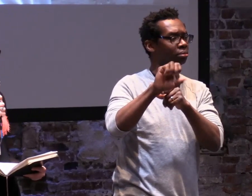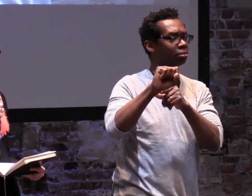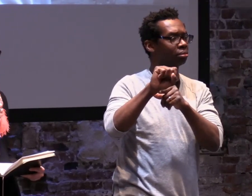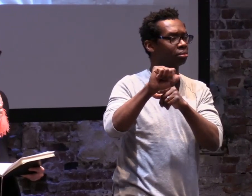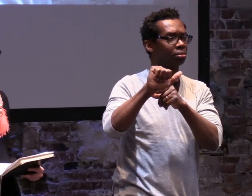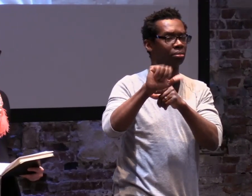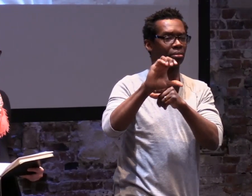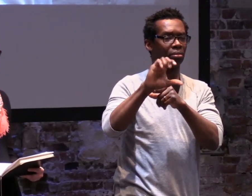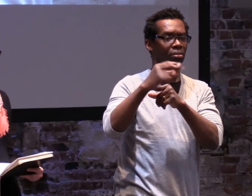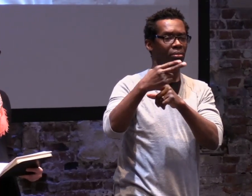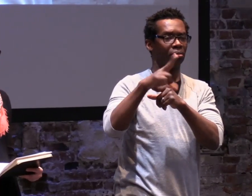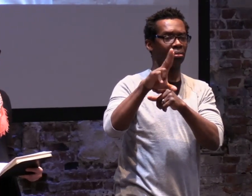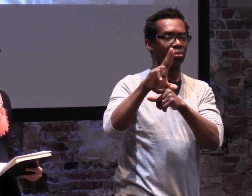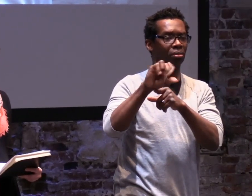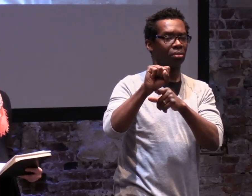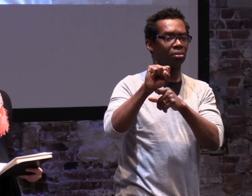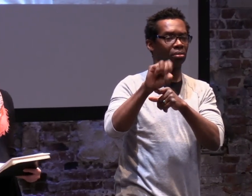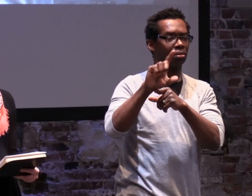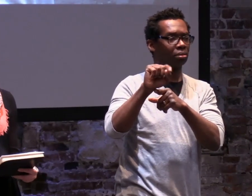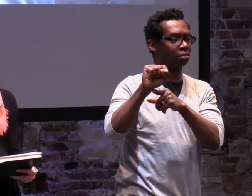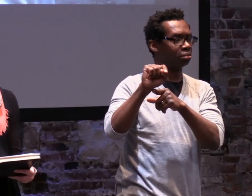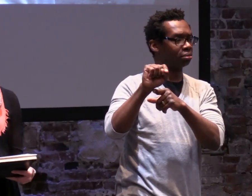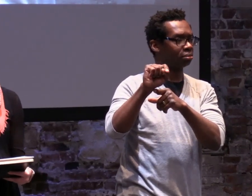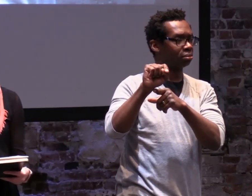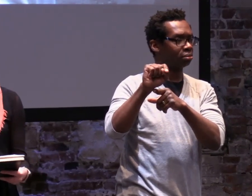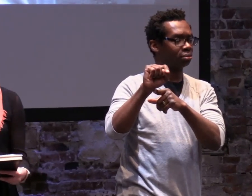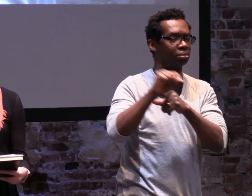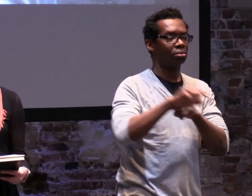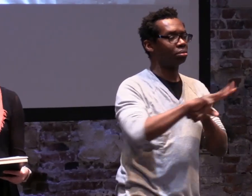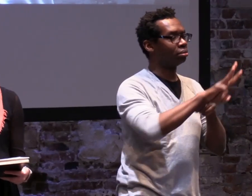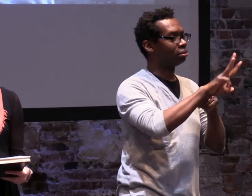elders, past, present, and future.